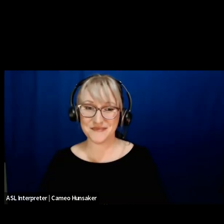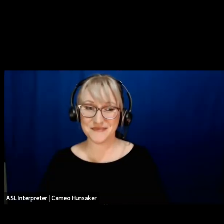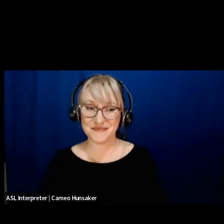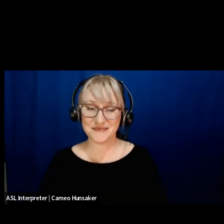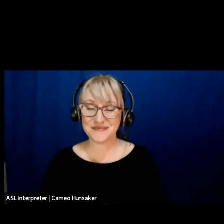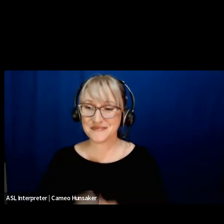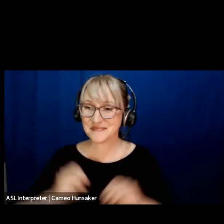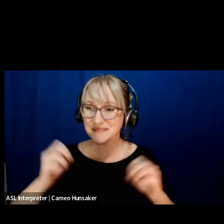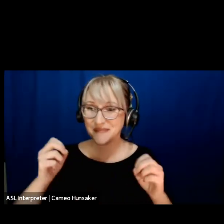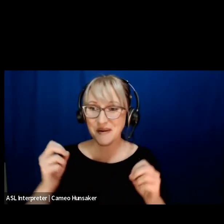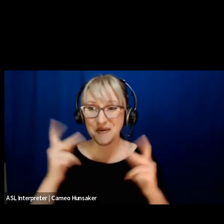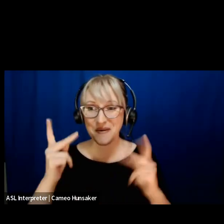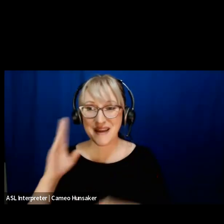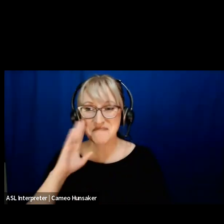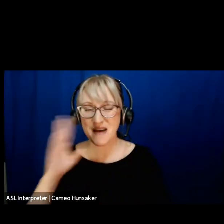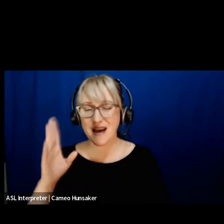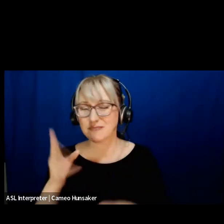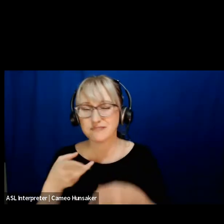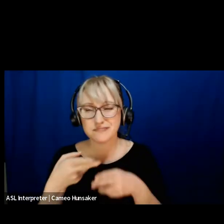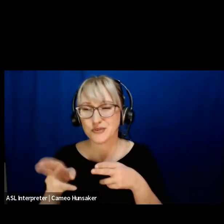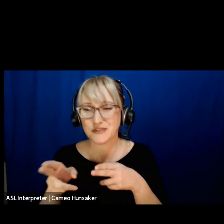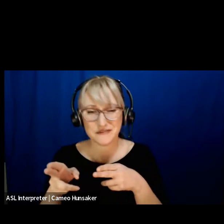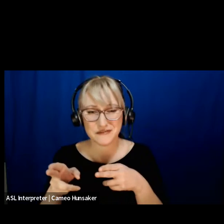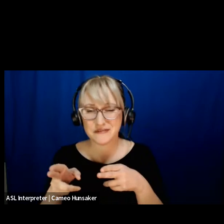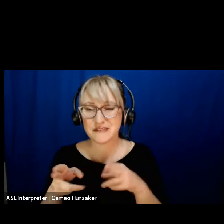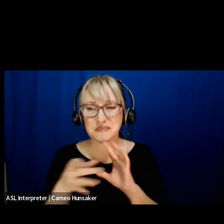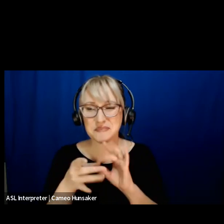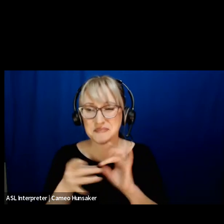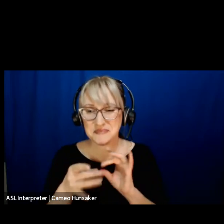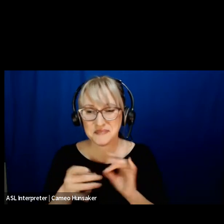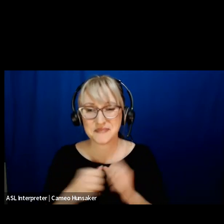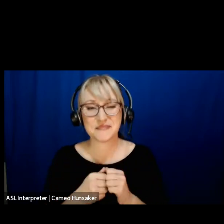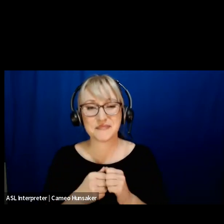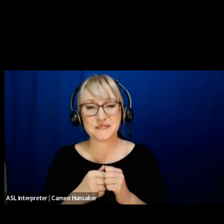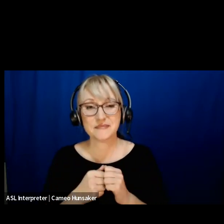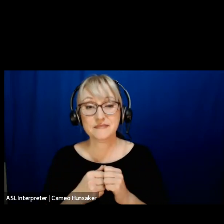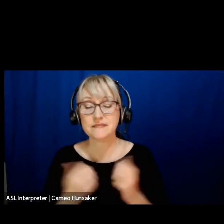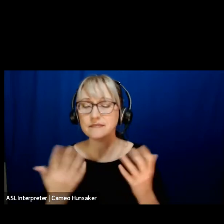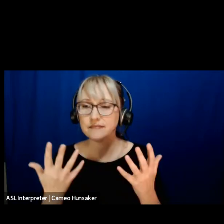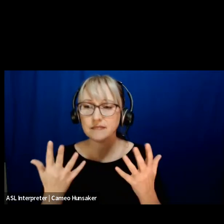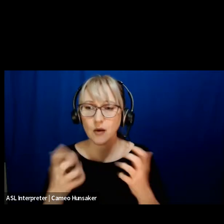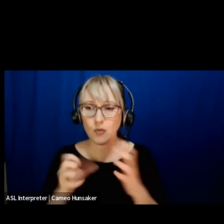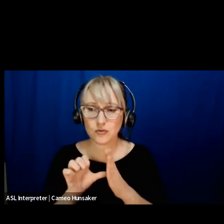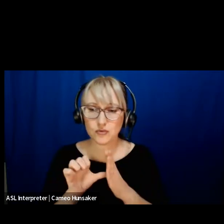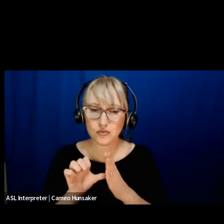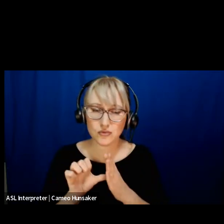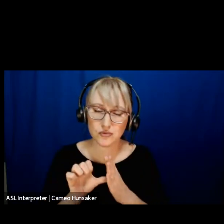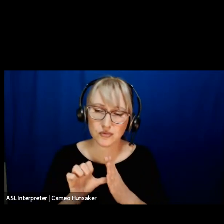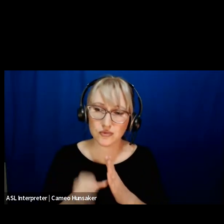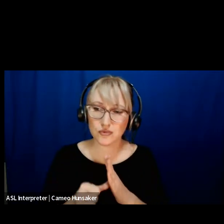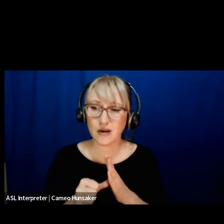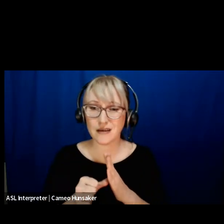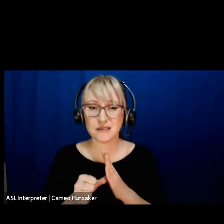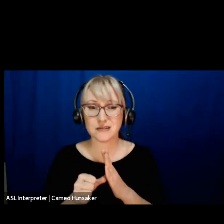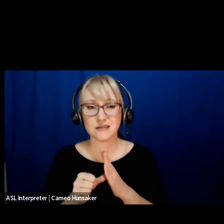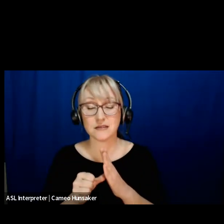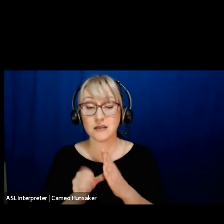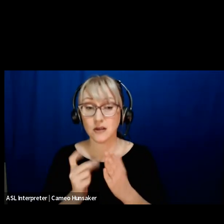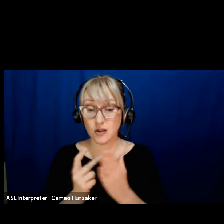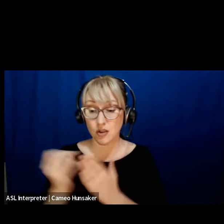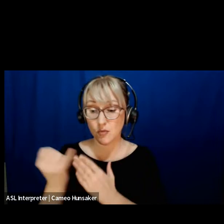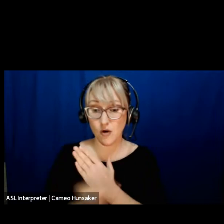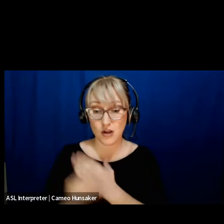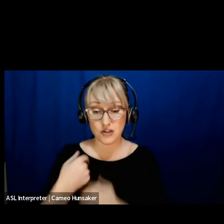Okay, hi. Yeah, I'll just take a few minutes here. I just want to stress again the project that we're